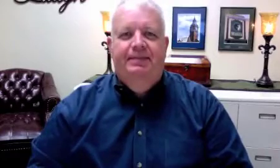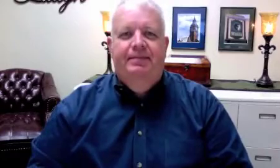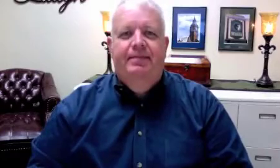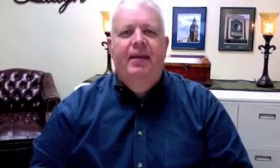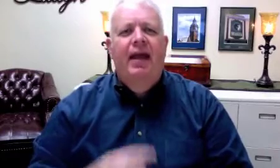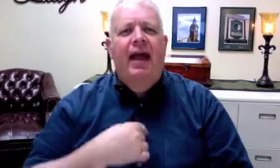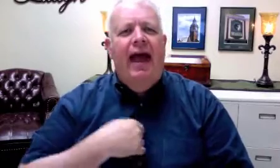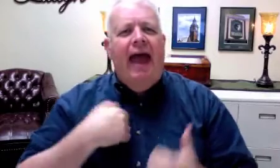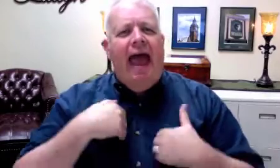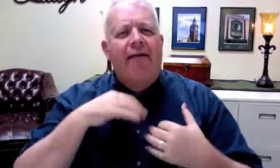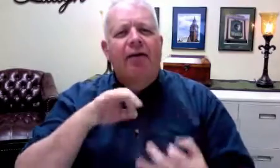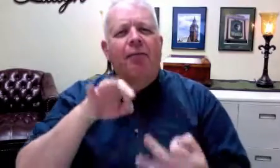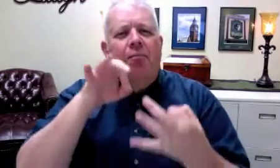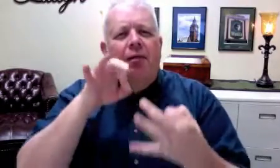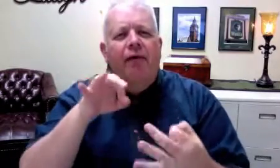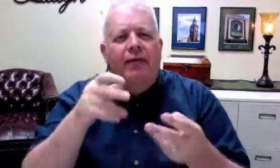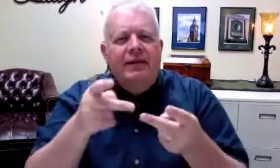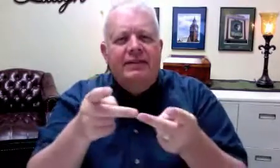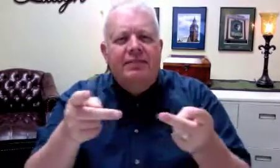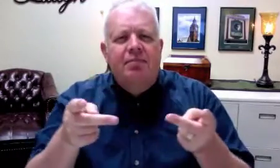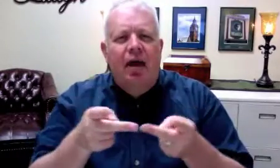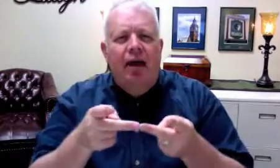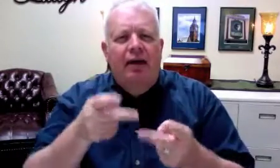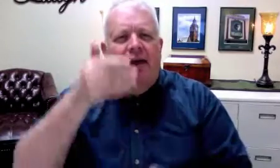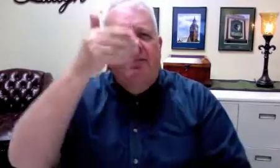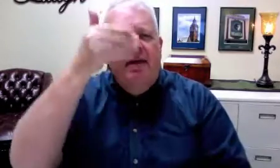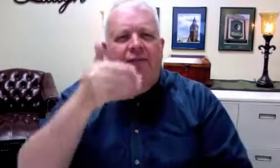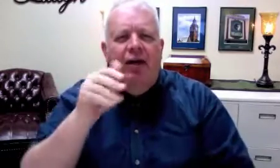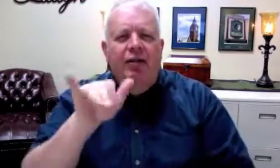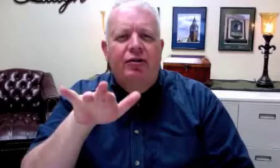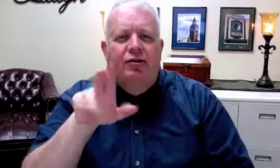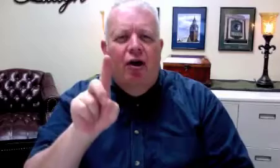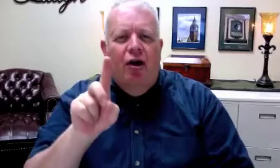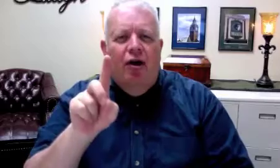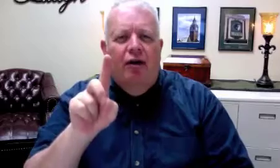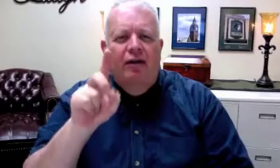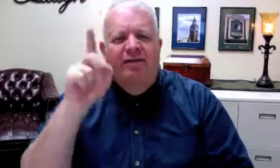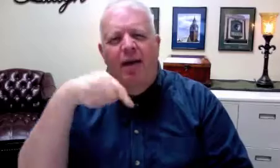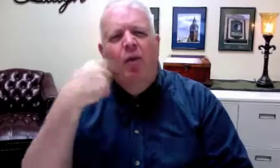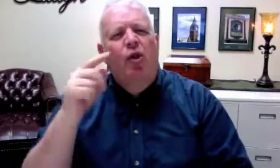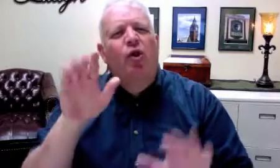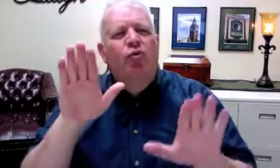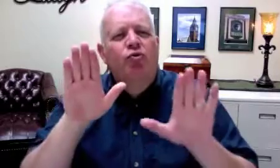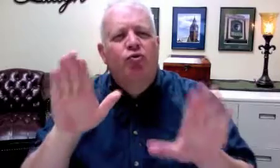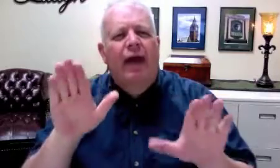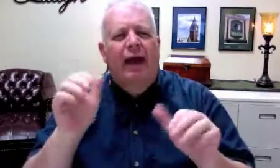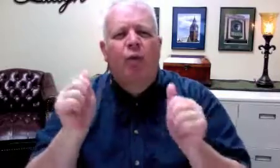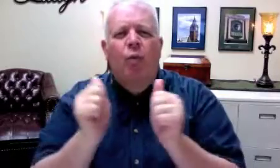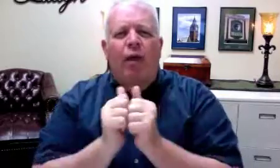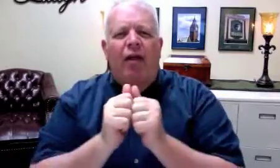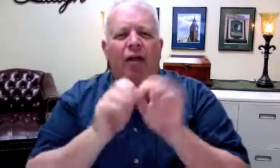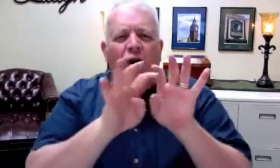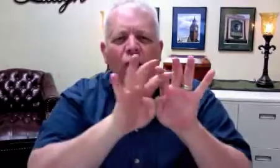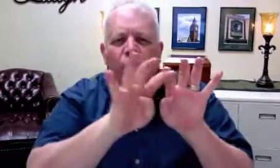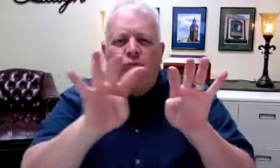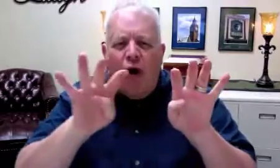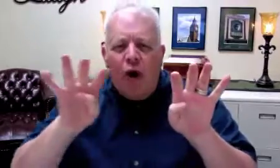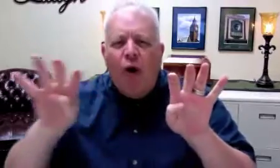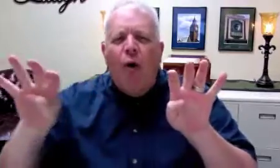I have a perfect spot in my front yard that will look great with a row of caladiums in front